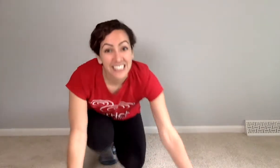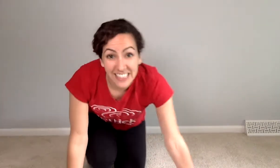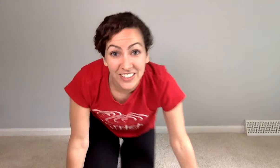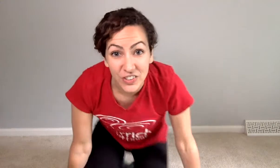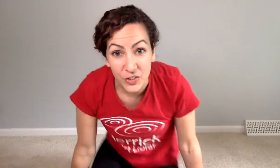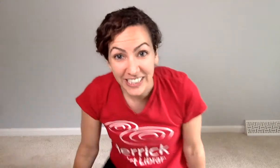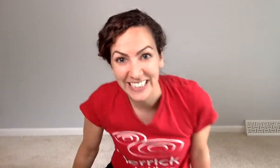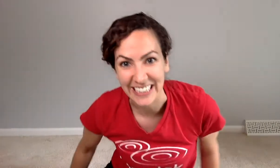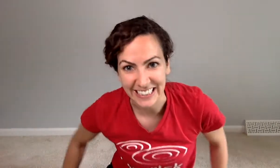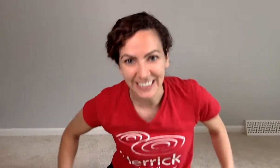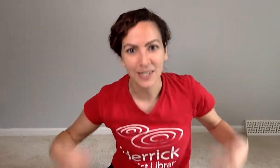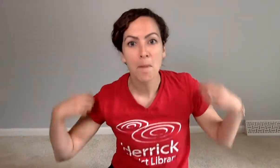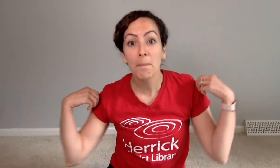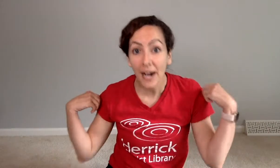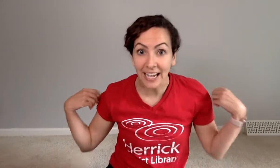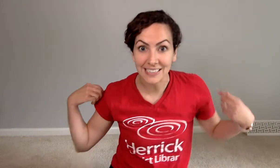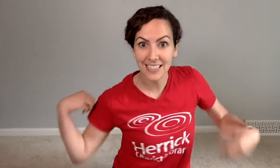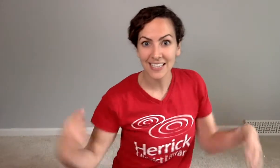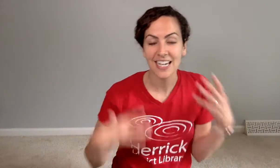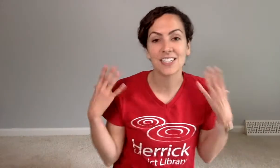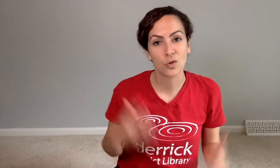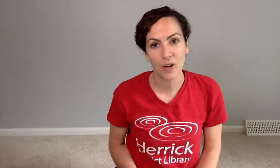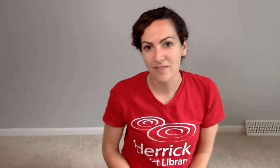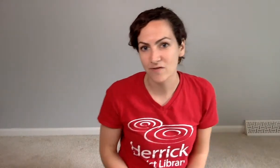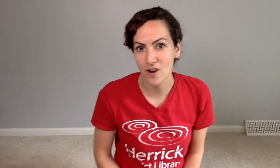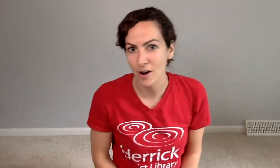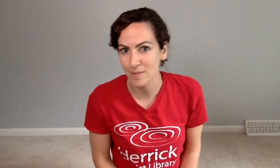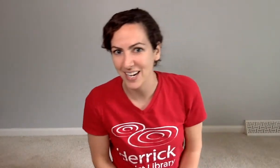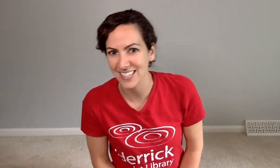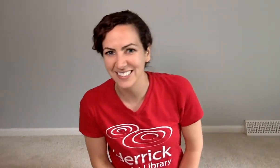little tricky, but it's great for our bodies.